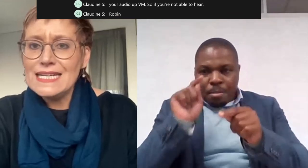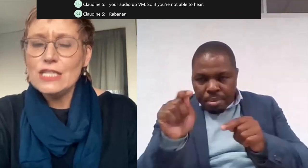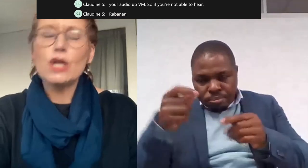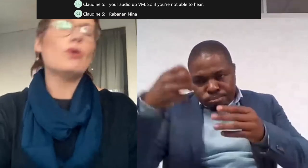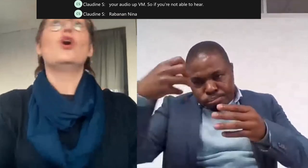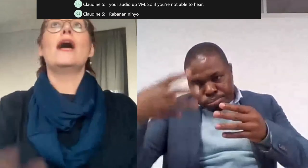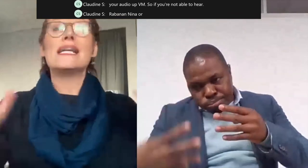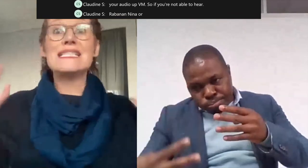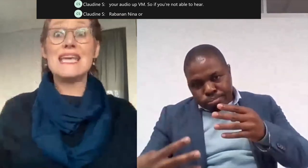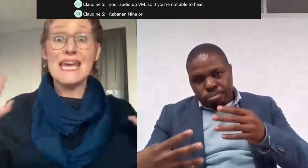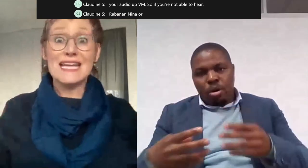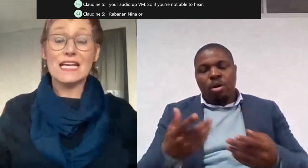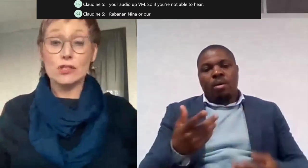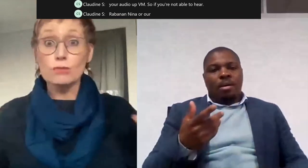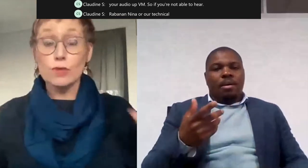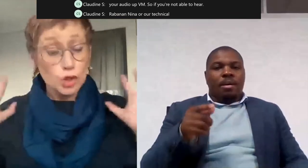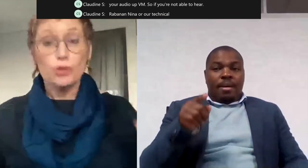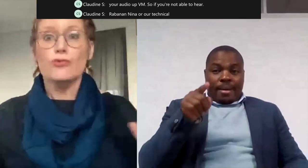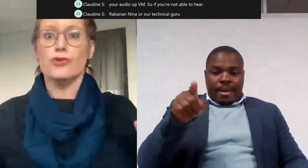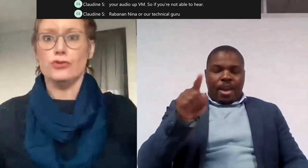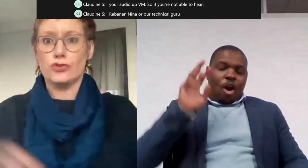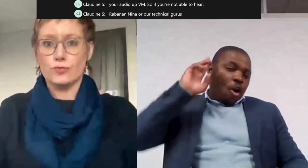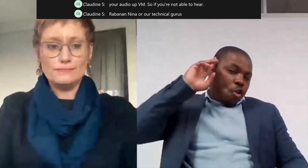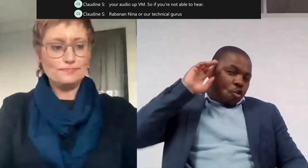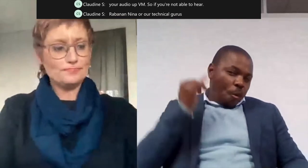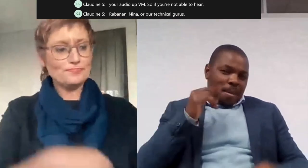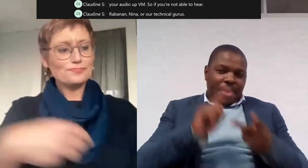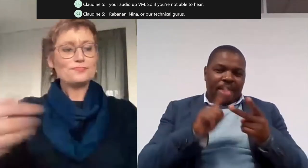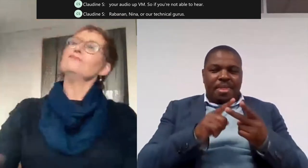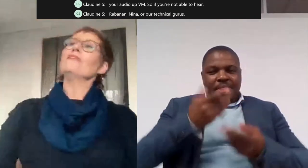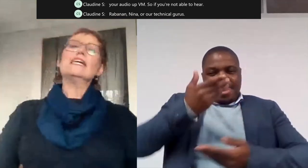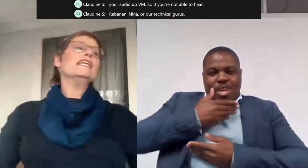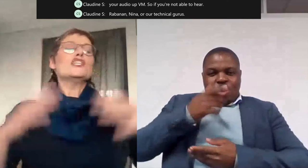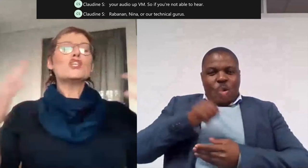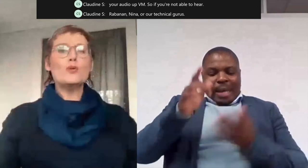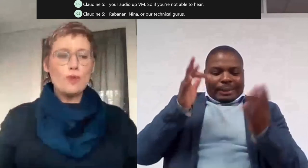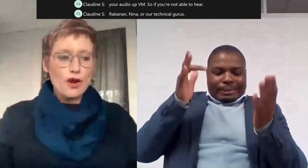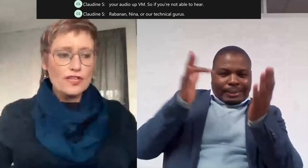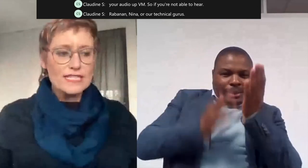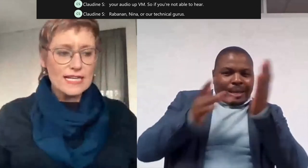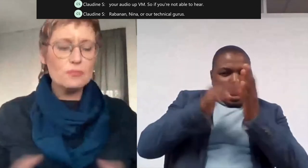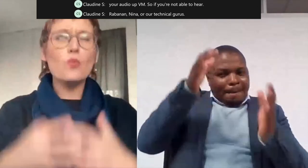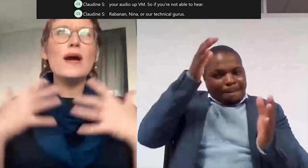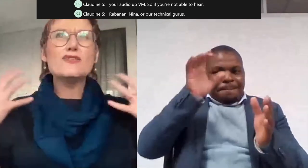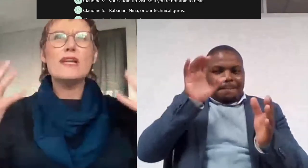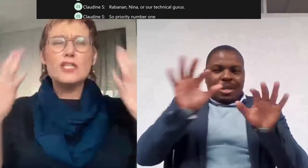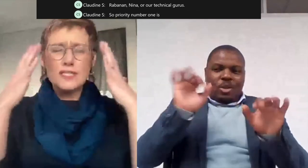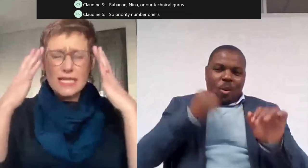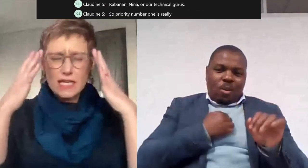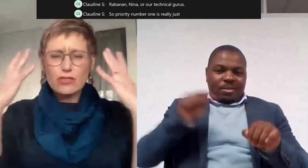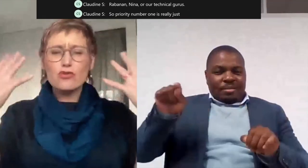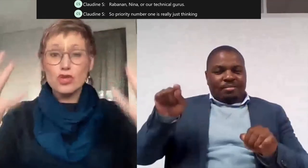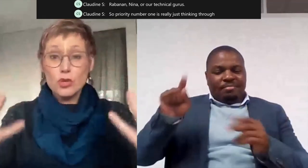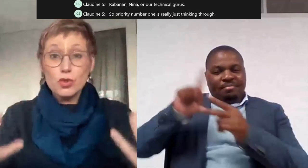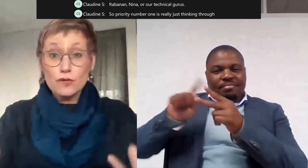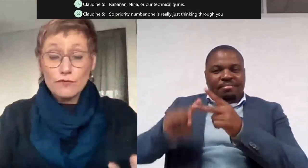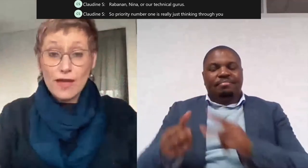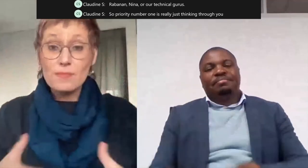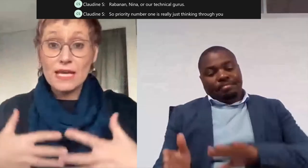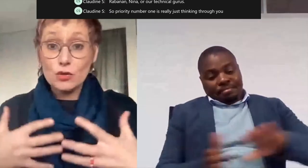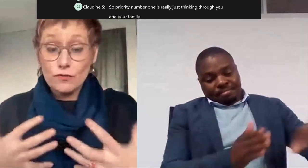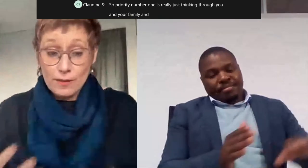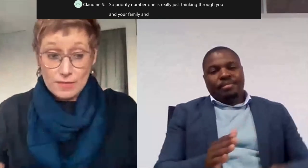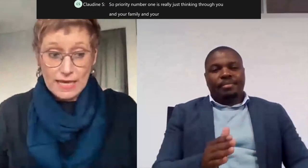Robin and Nino are our technical gurus. So priority number one is really just thinking through